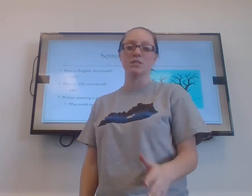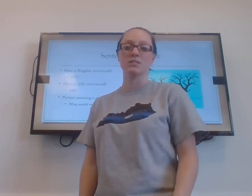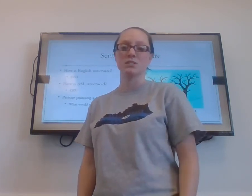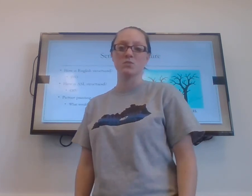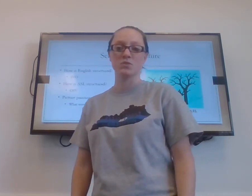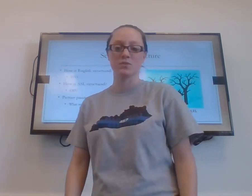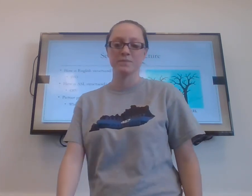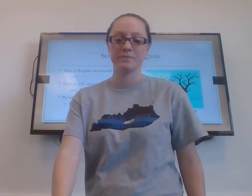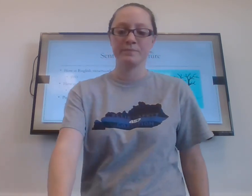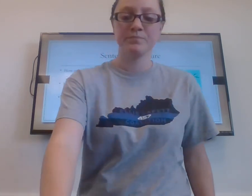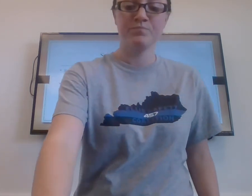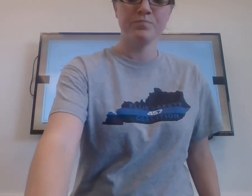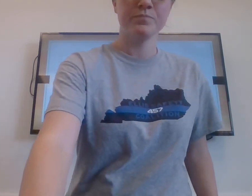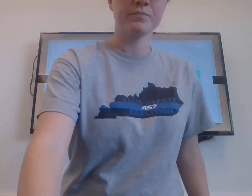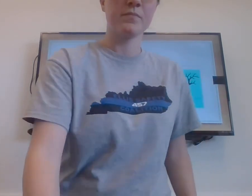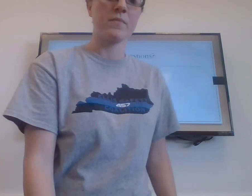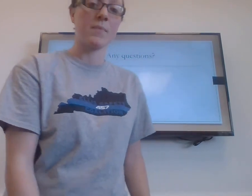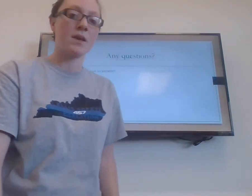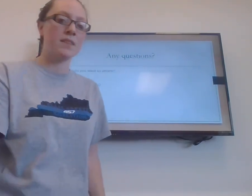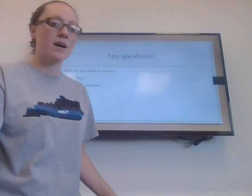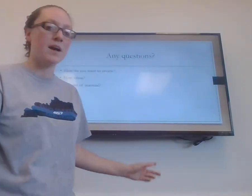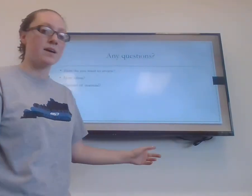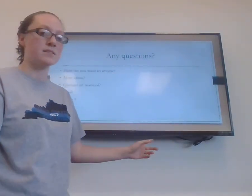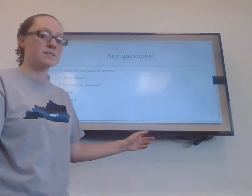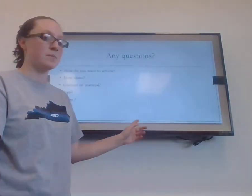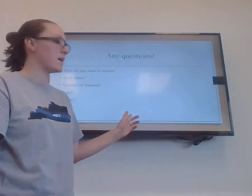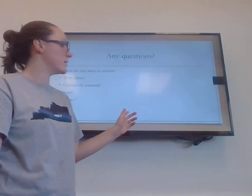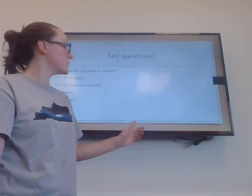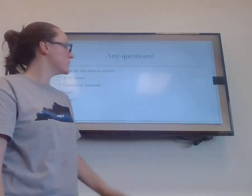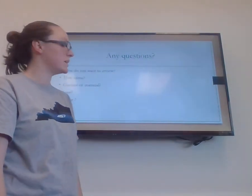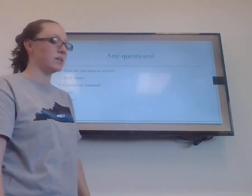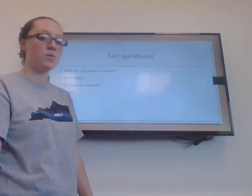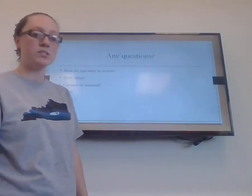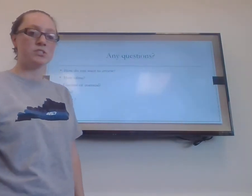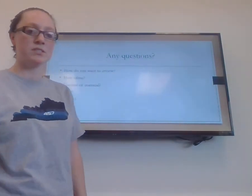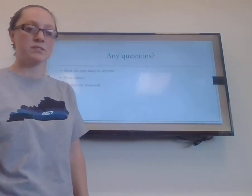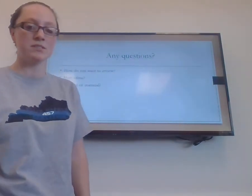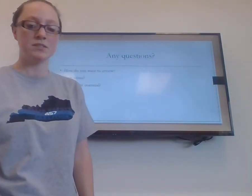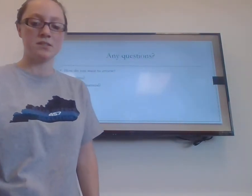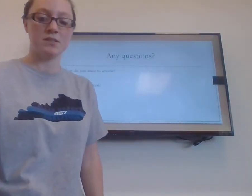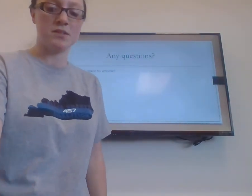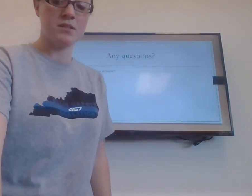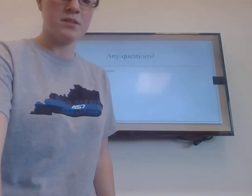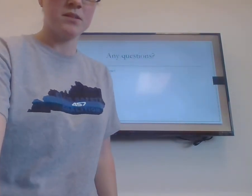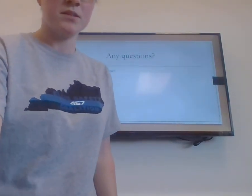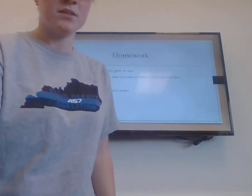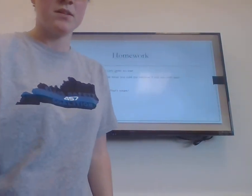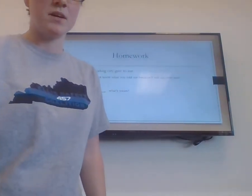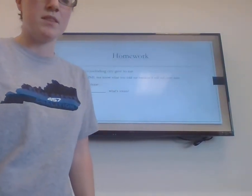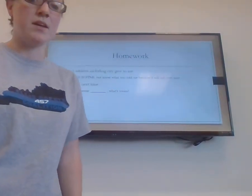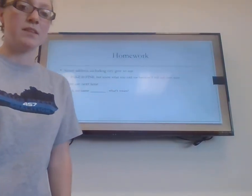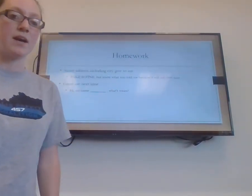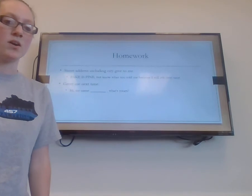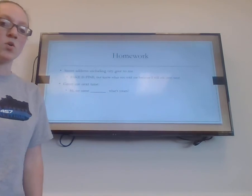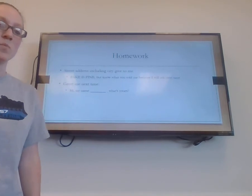sentence order. Then I asked about any questions, and then they had homework